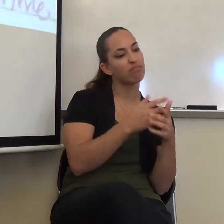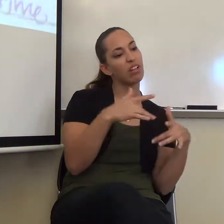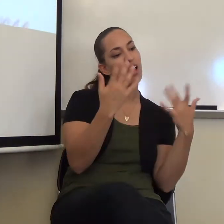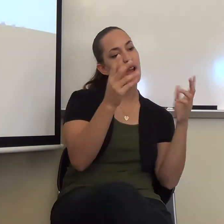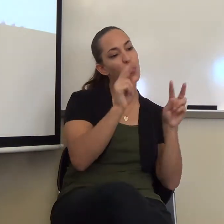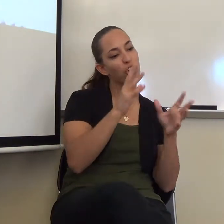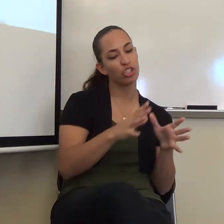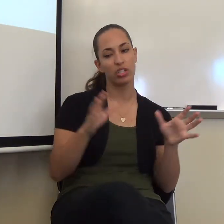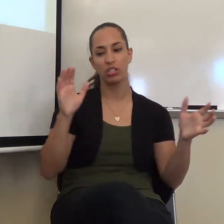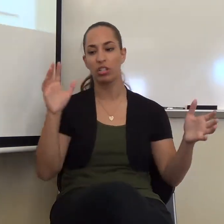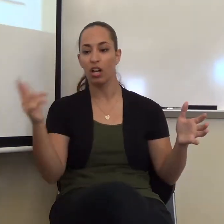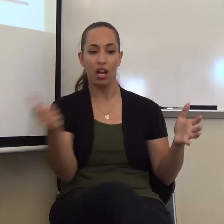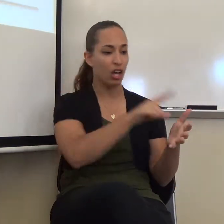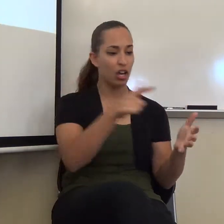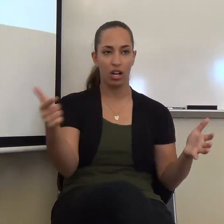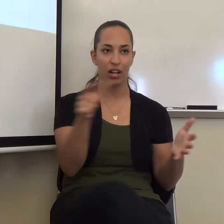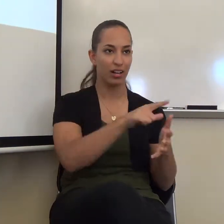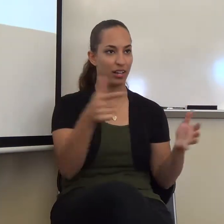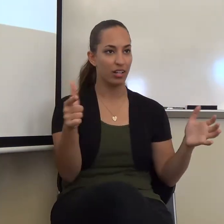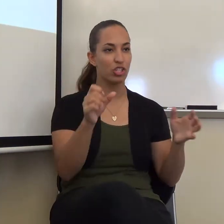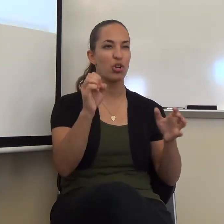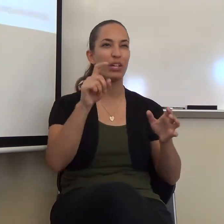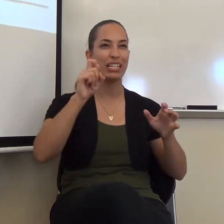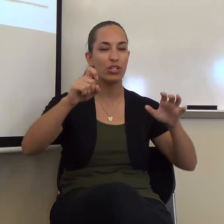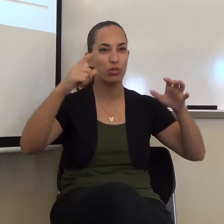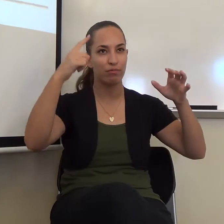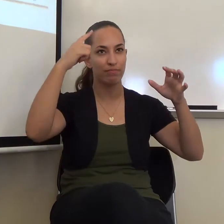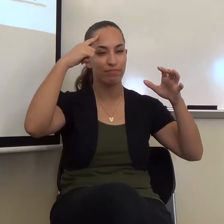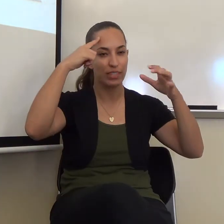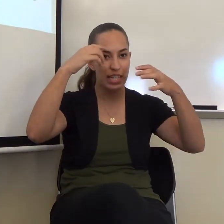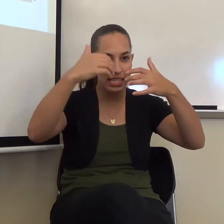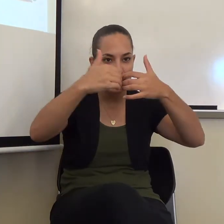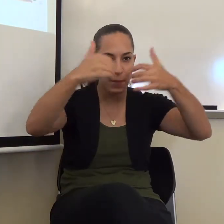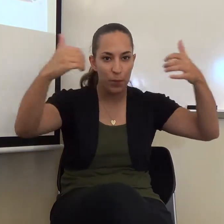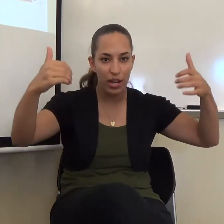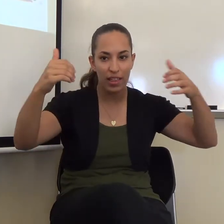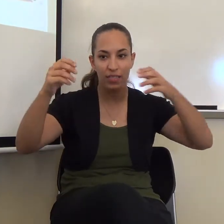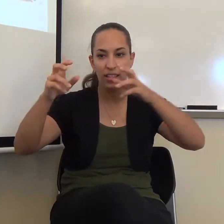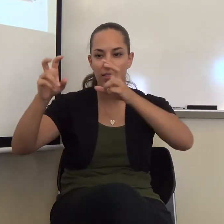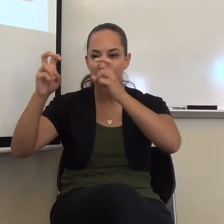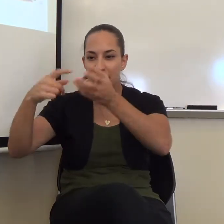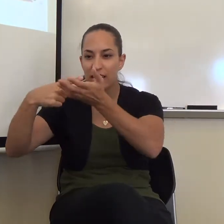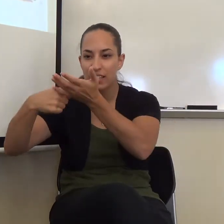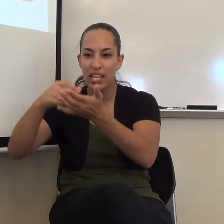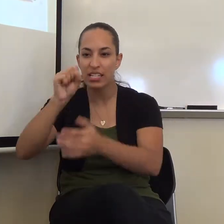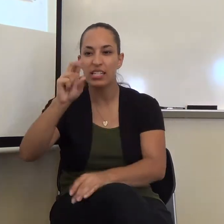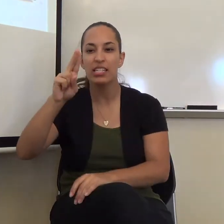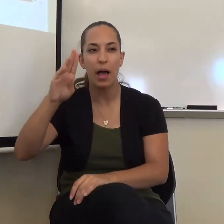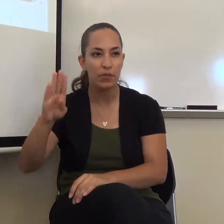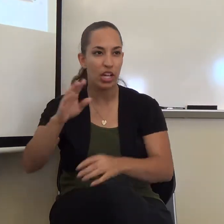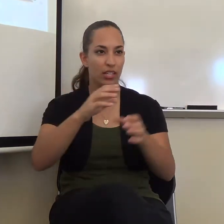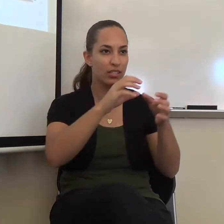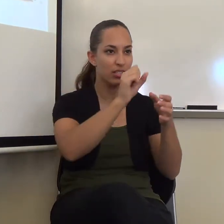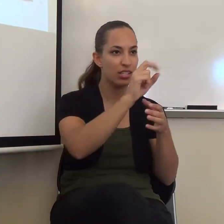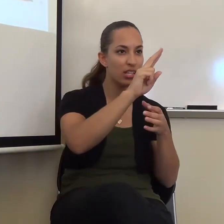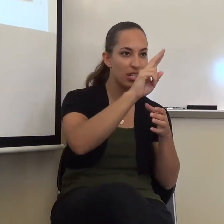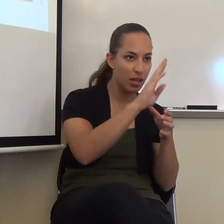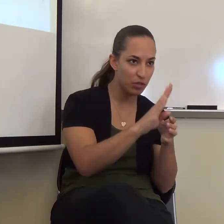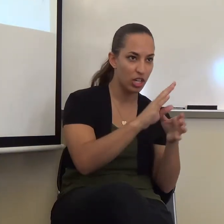obvious. It's interesting because my writing class, my 301 class that meets on Tuesday, Thursday, is